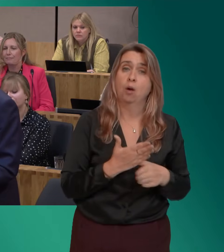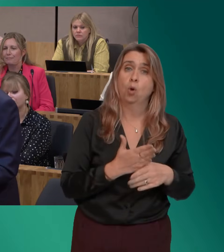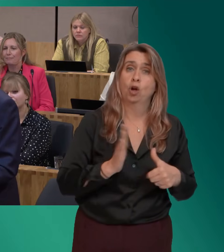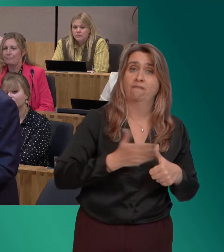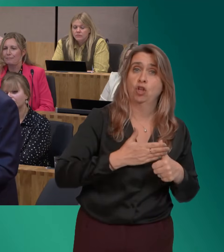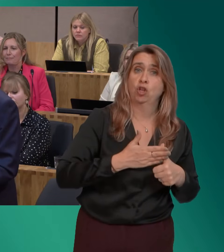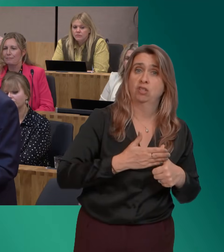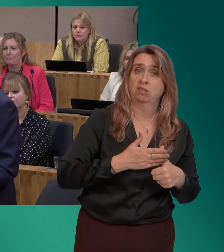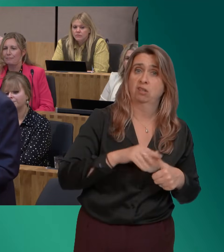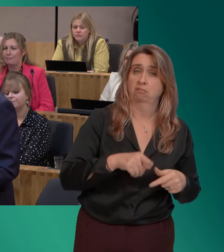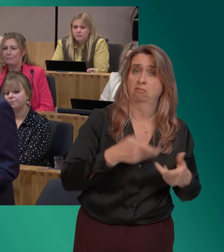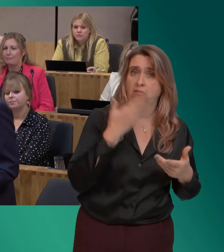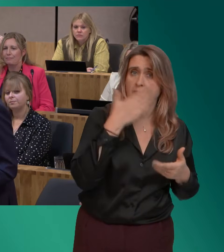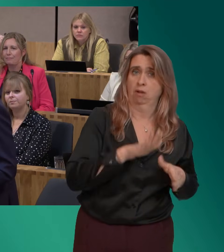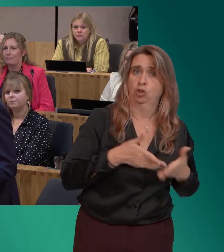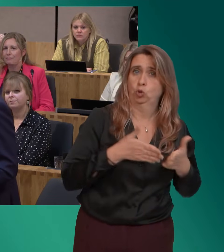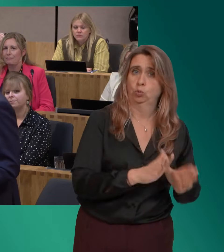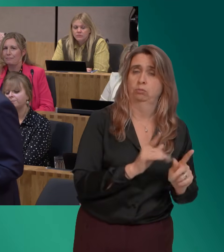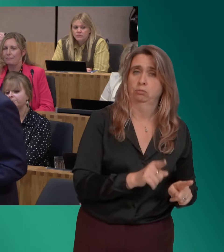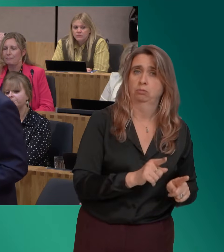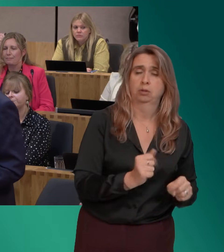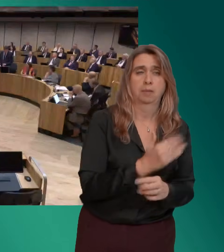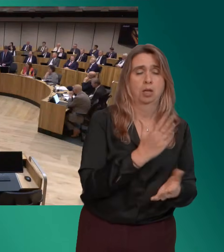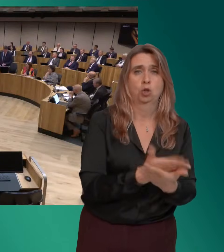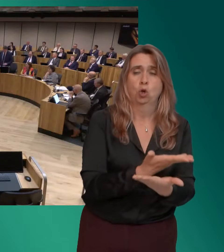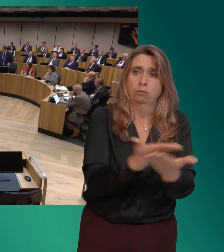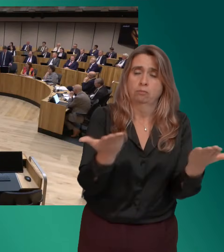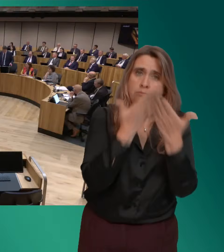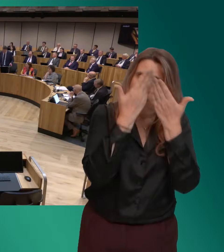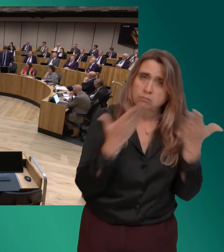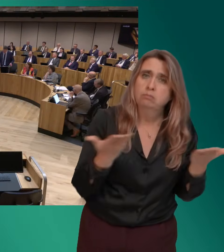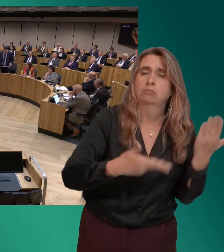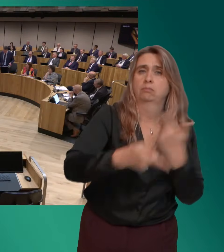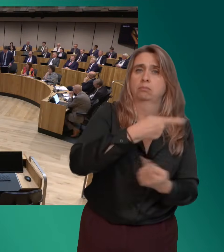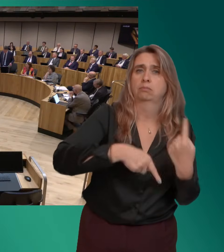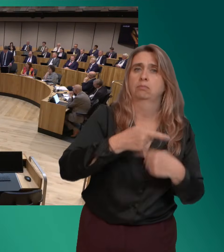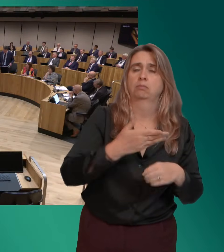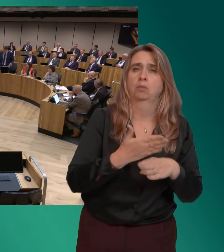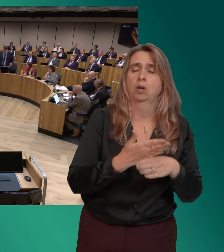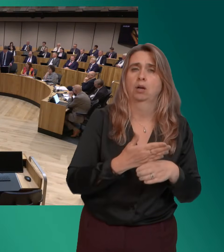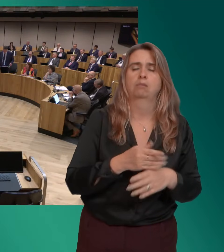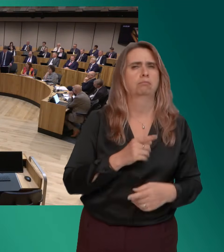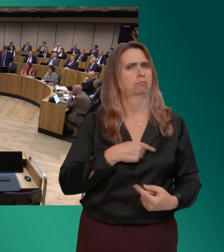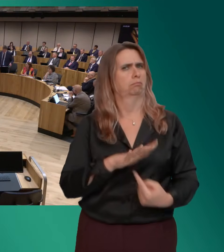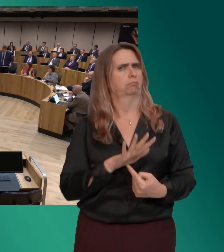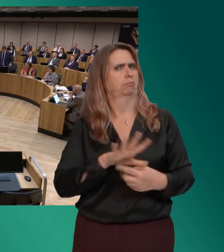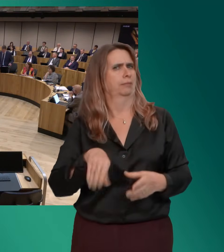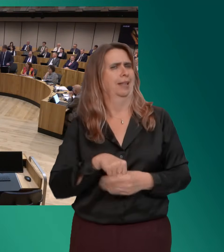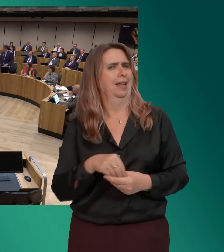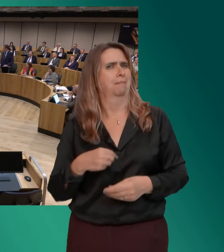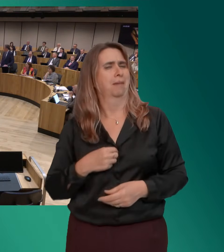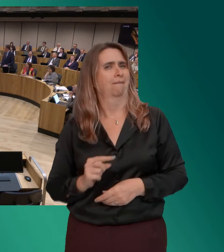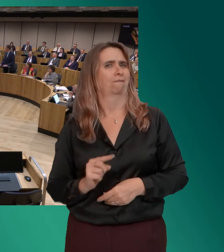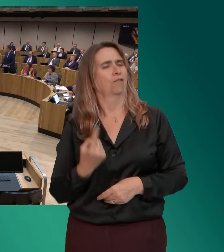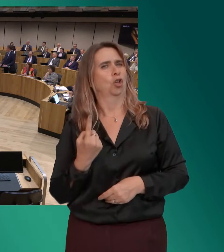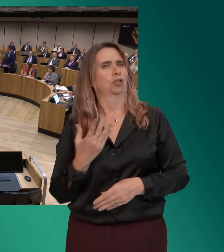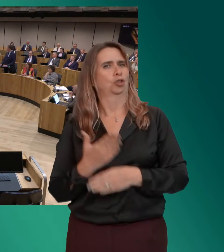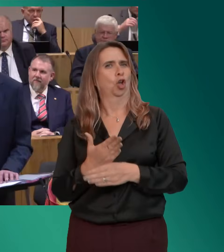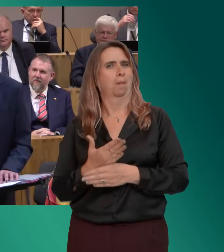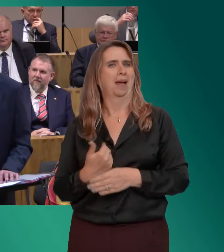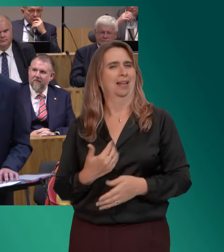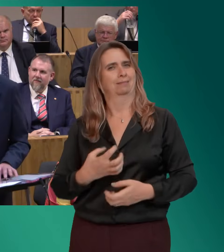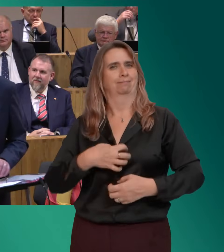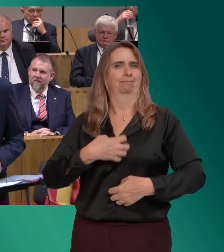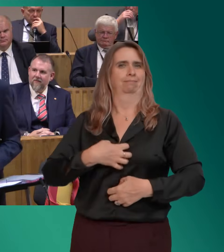fair, safe and secure work rooted in dignity and respect. These were central messages in one of my first engagements as First Minister